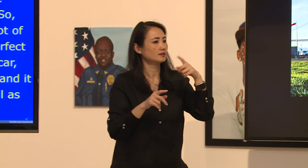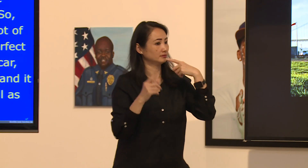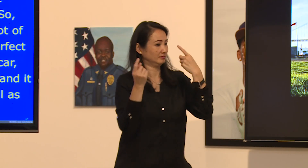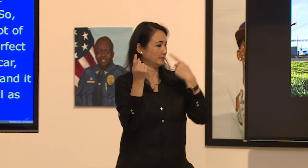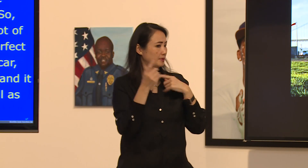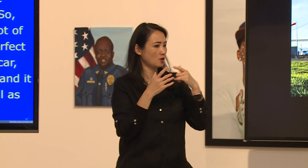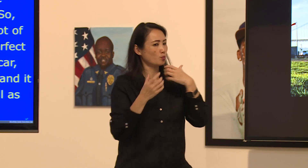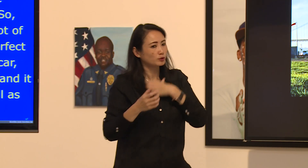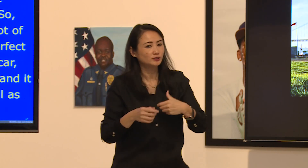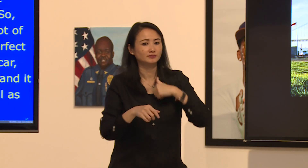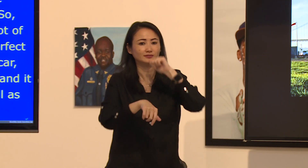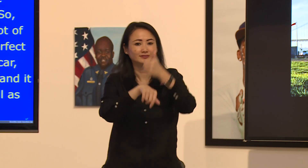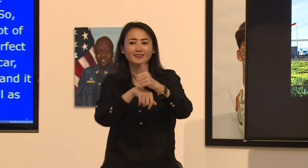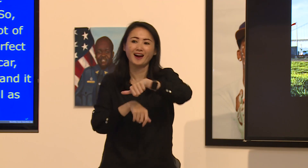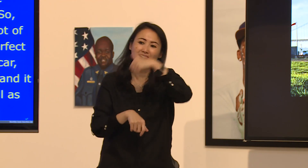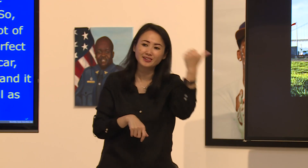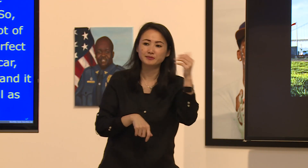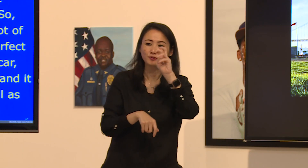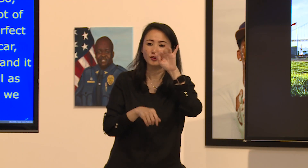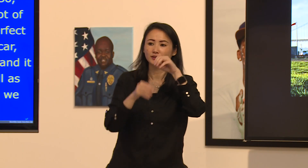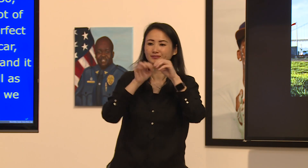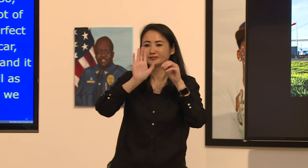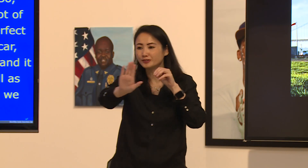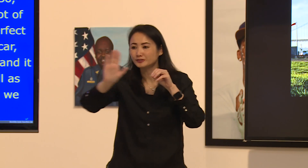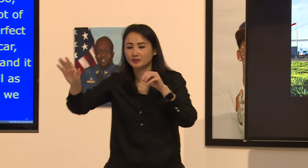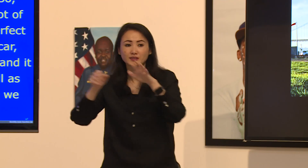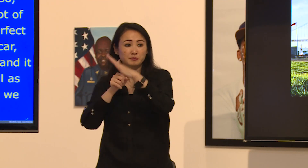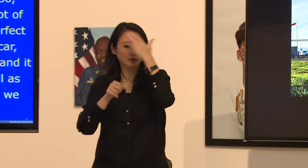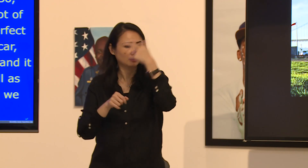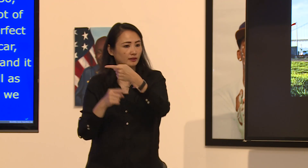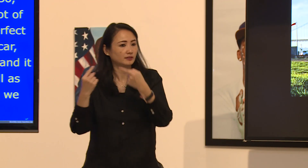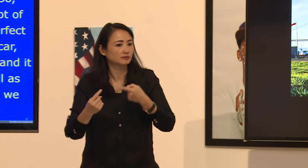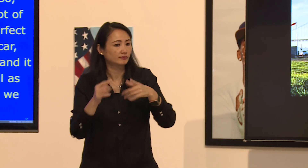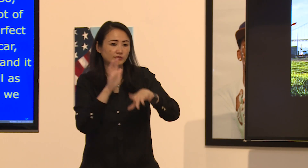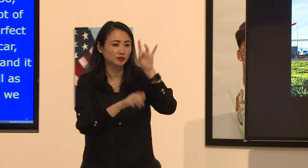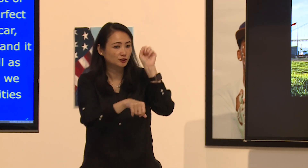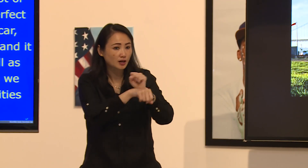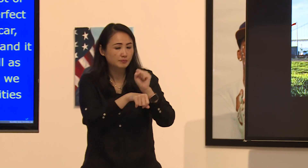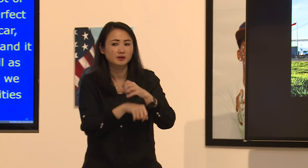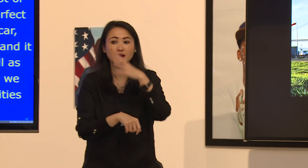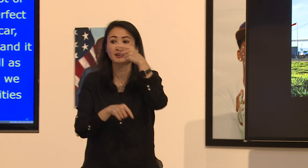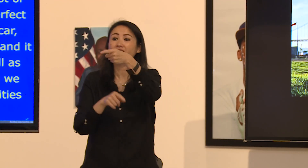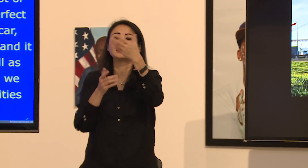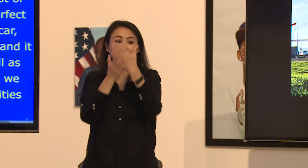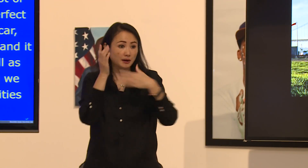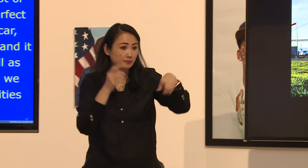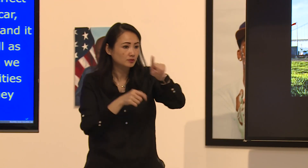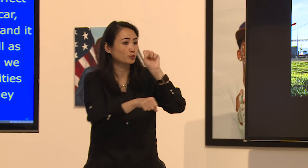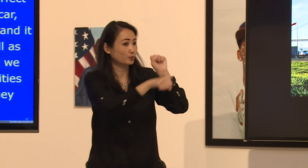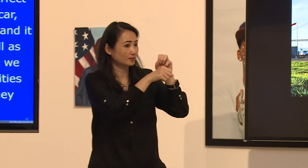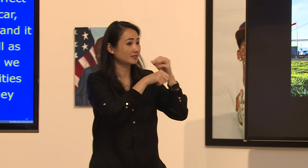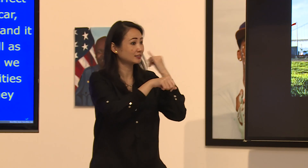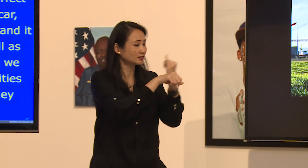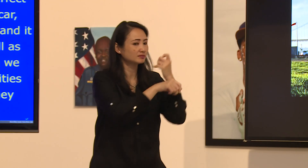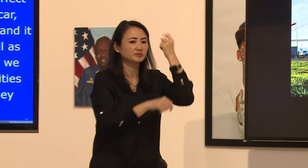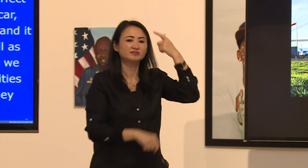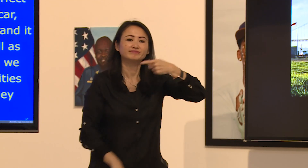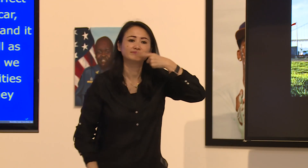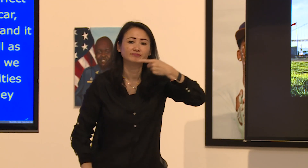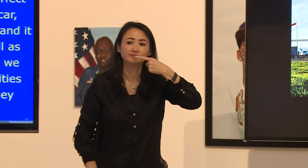was great because they had additional interest in figuring out how they could do this themselves. A lot of these people were saying they couldn't find work because they couldn't